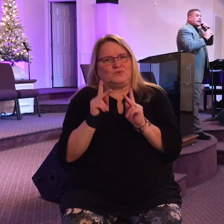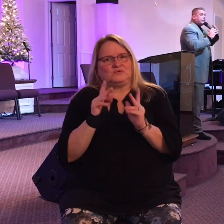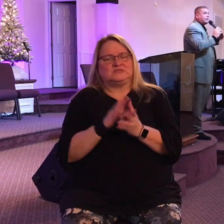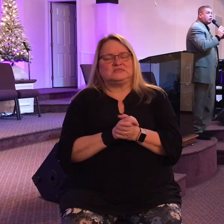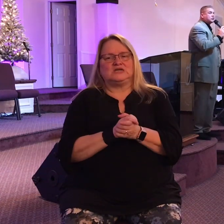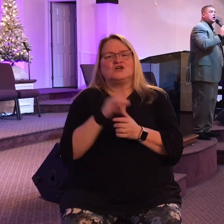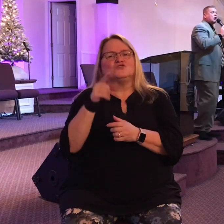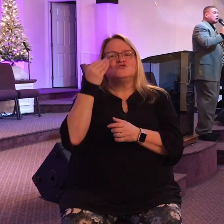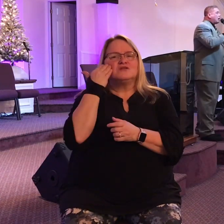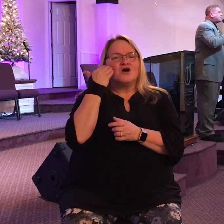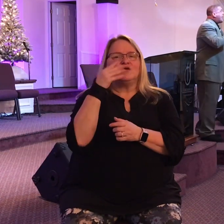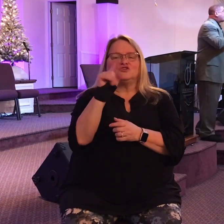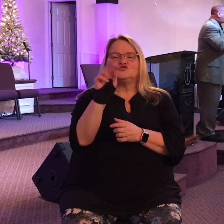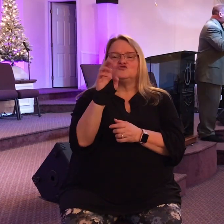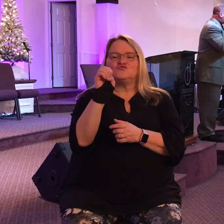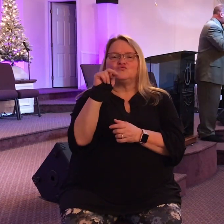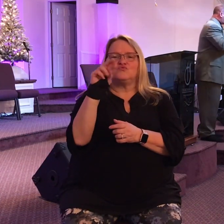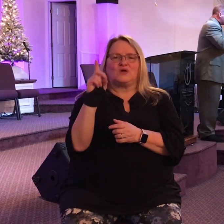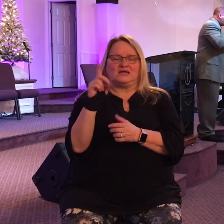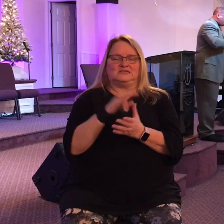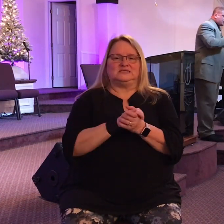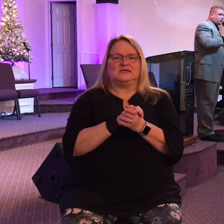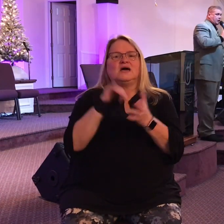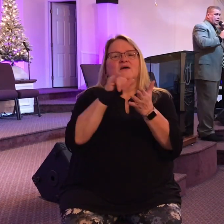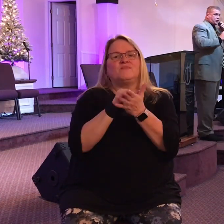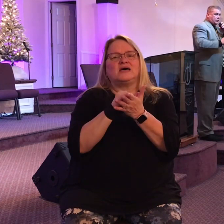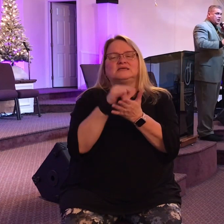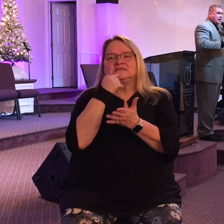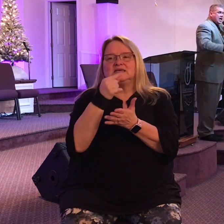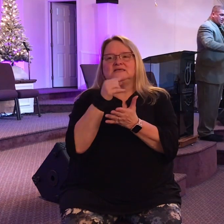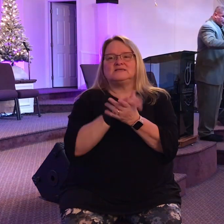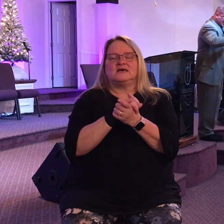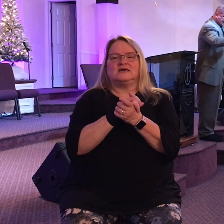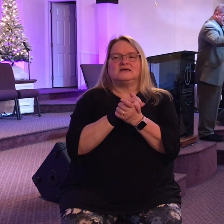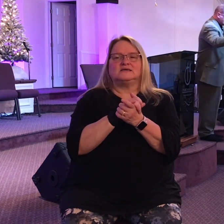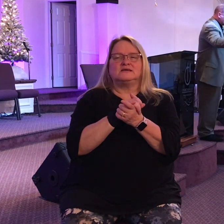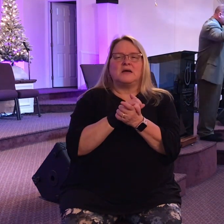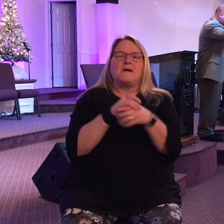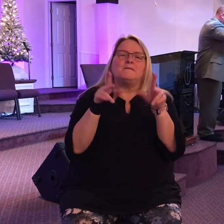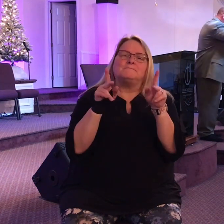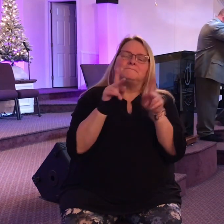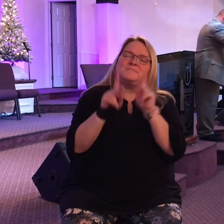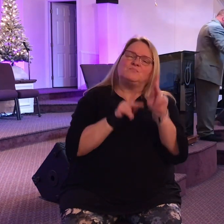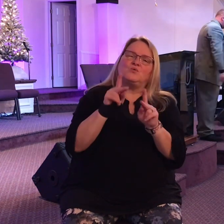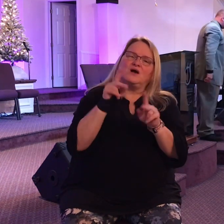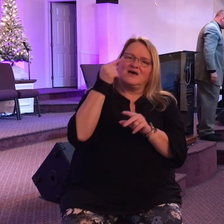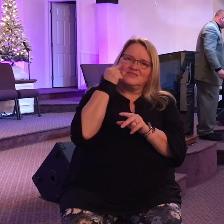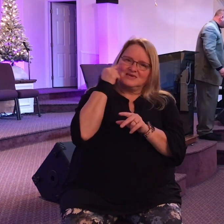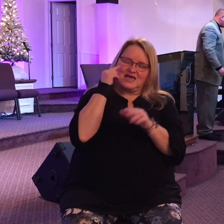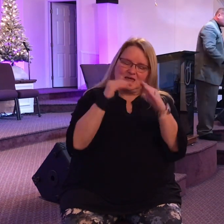are that even the most tactful believer in this generation thinks less and less about church